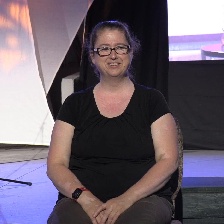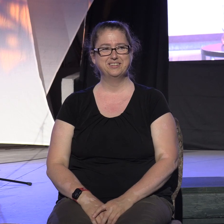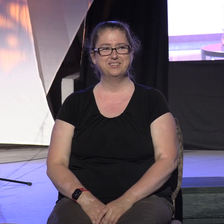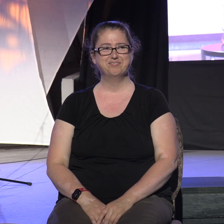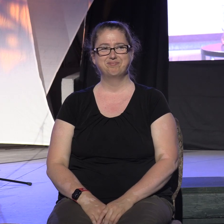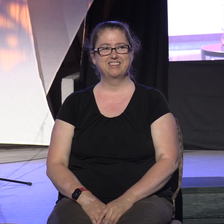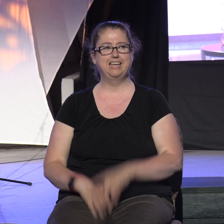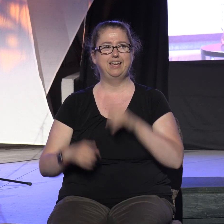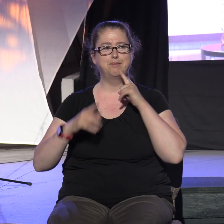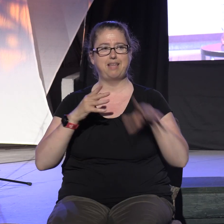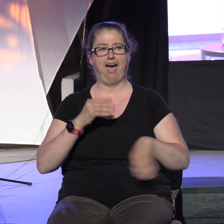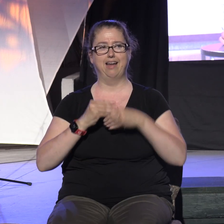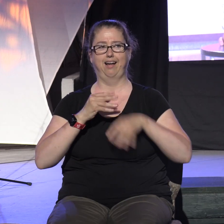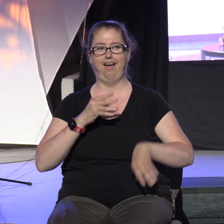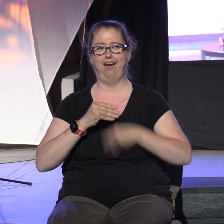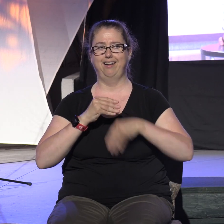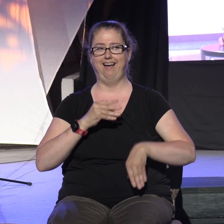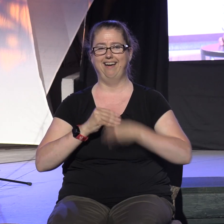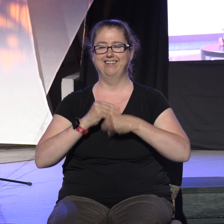Now, you may be young now.